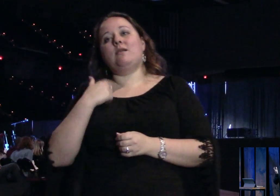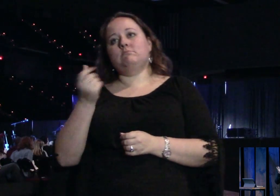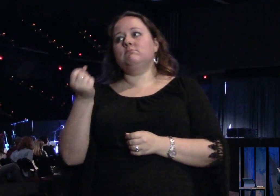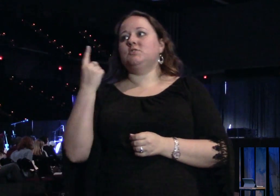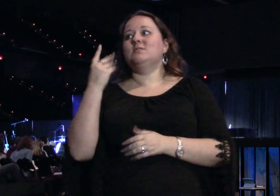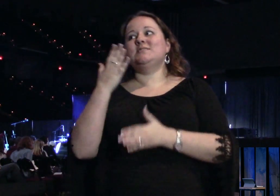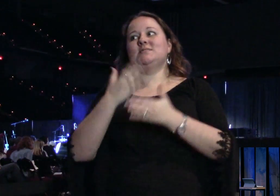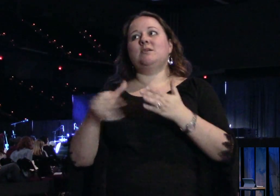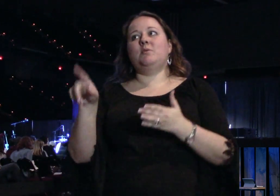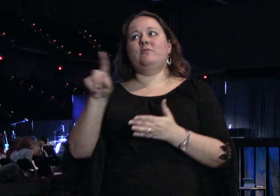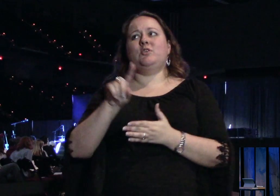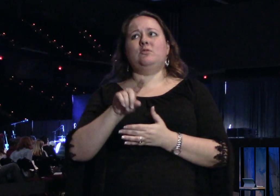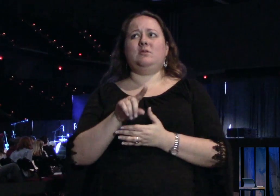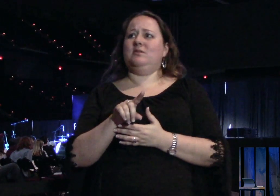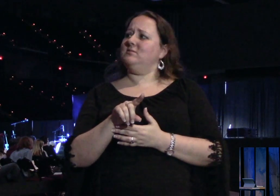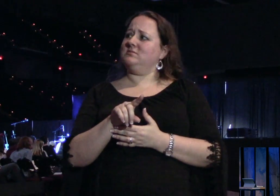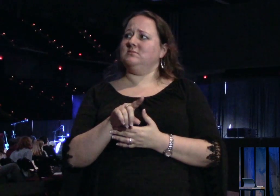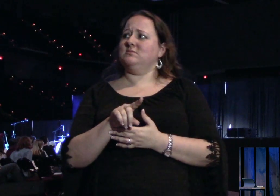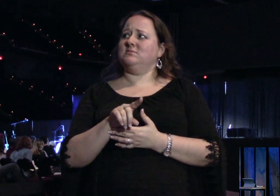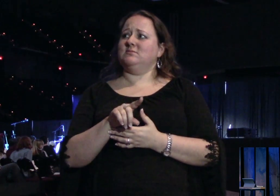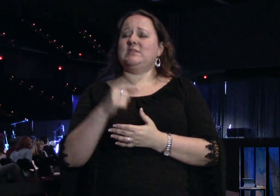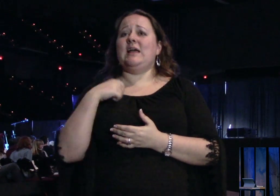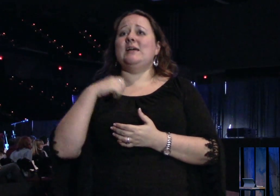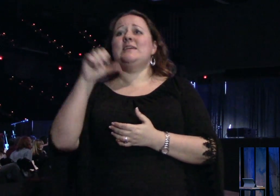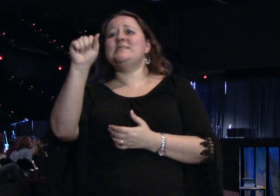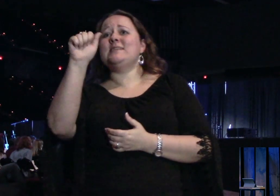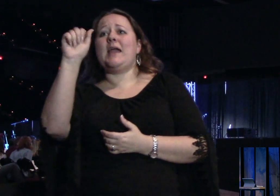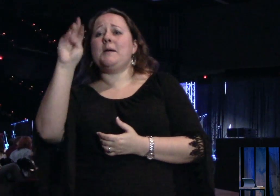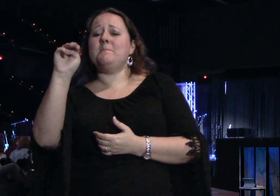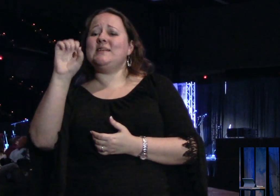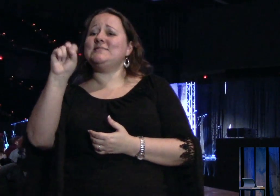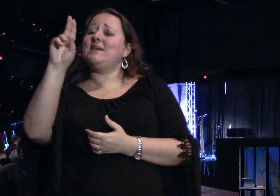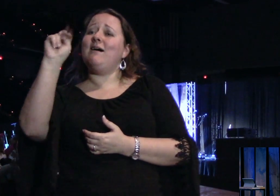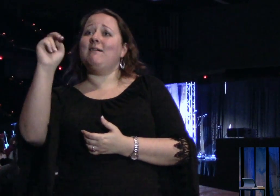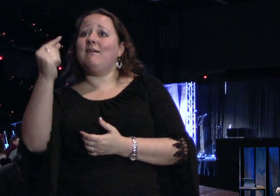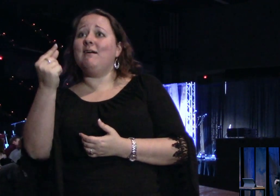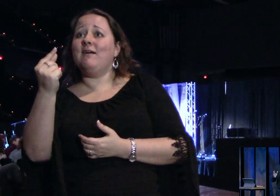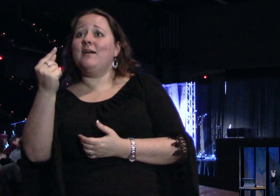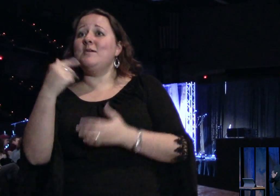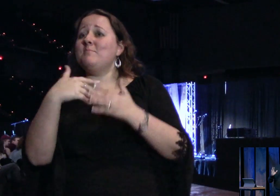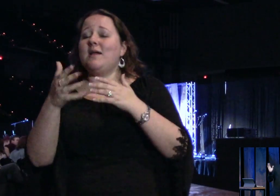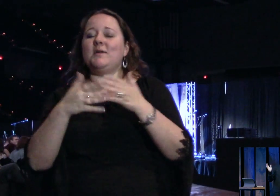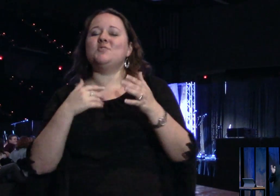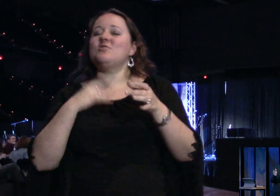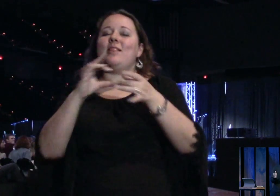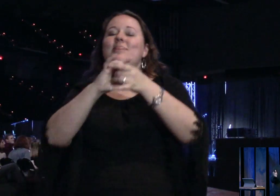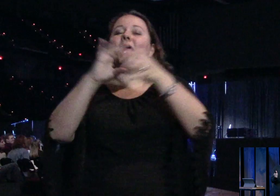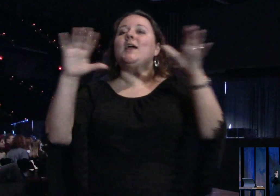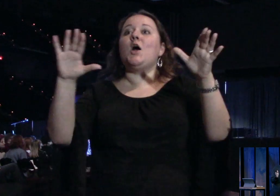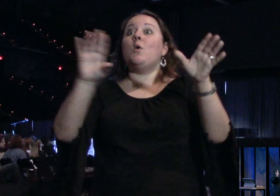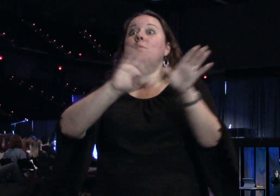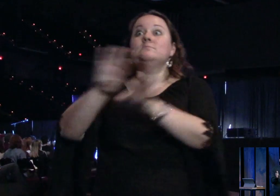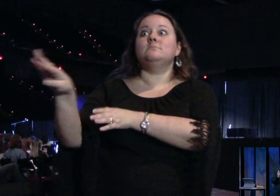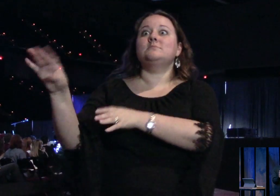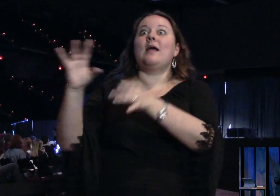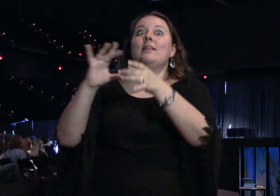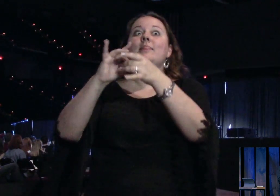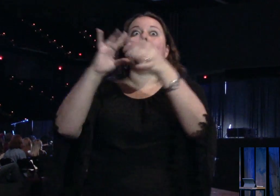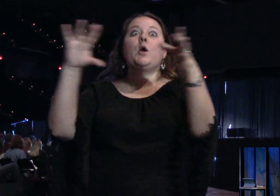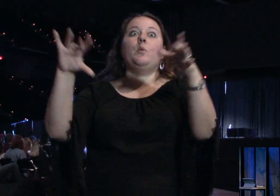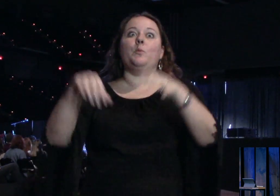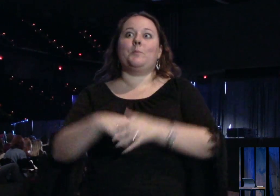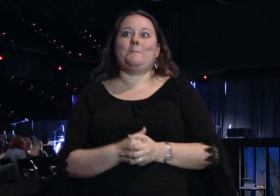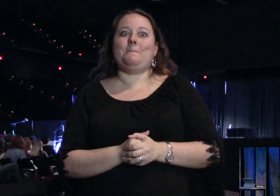And I understand that some of y'all are Samsung or whatever, so just bear with. Okay, that's great, cool, way to go.